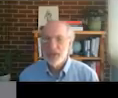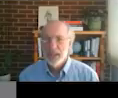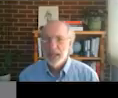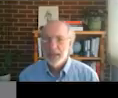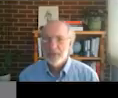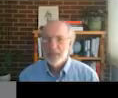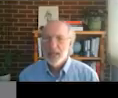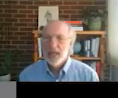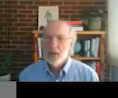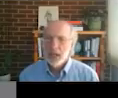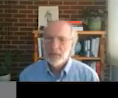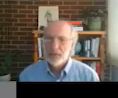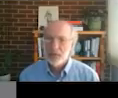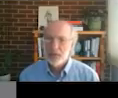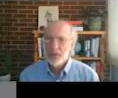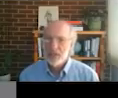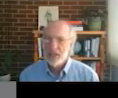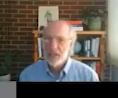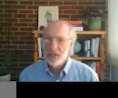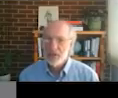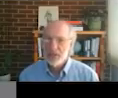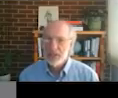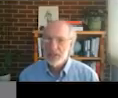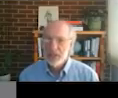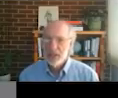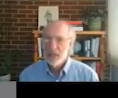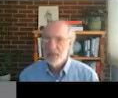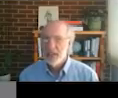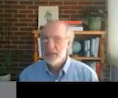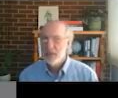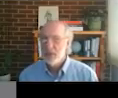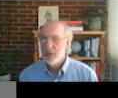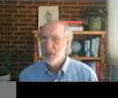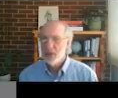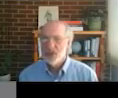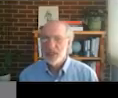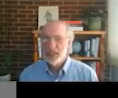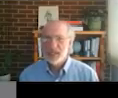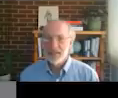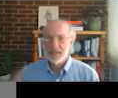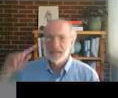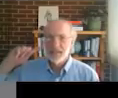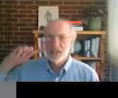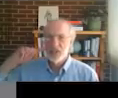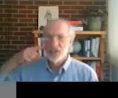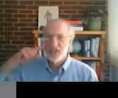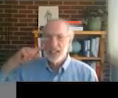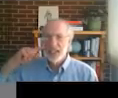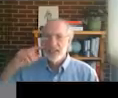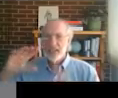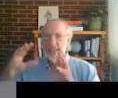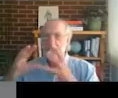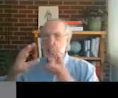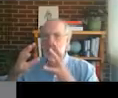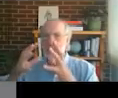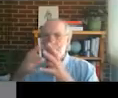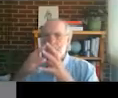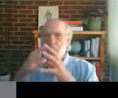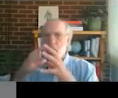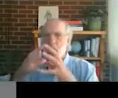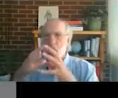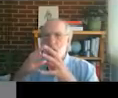to. However, there is another reason. Many of the words we're selecting, such as candy